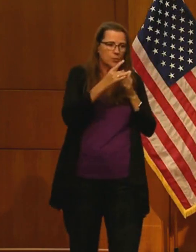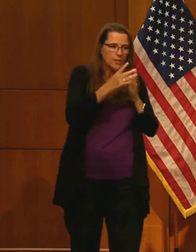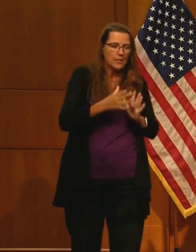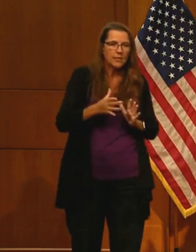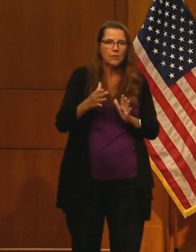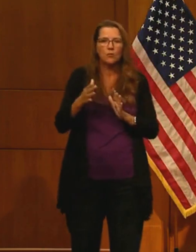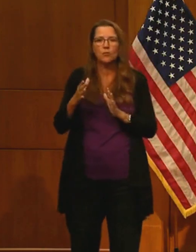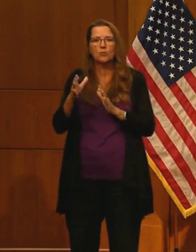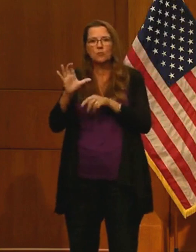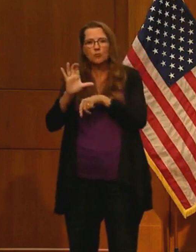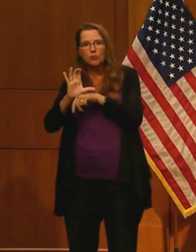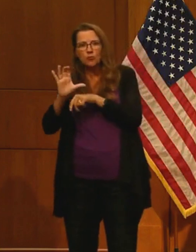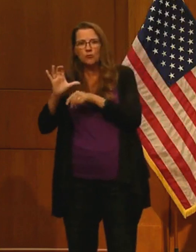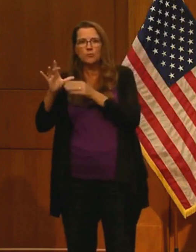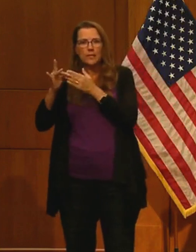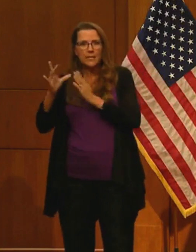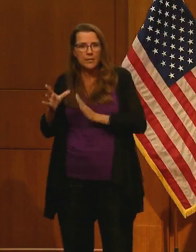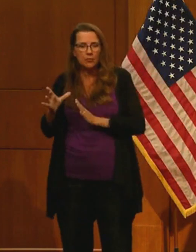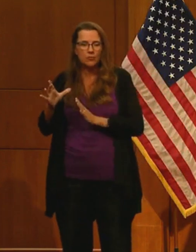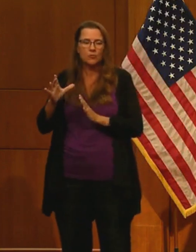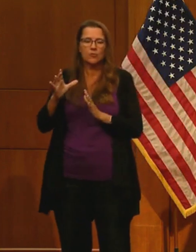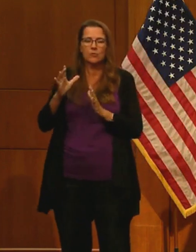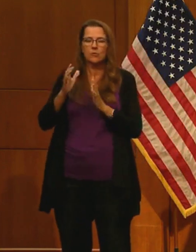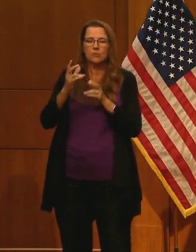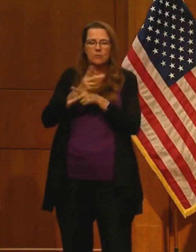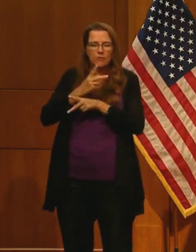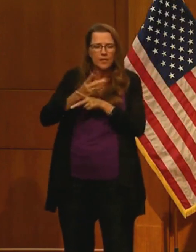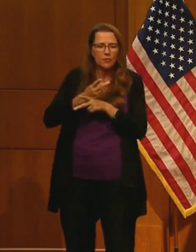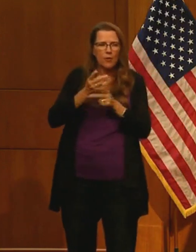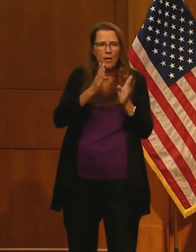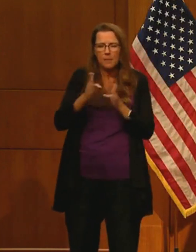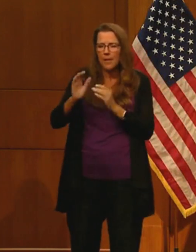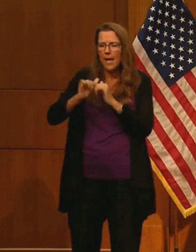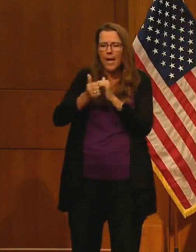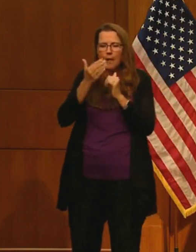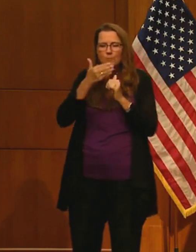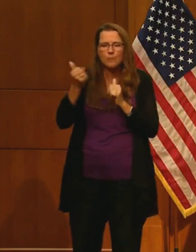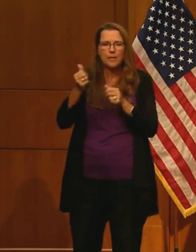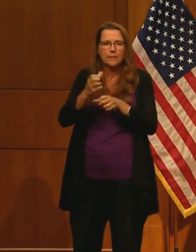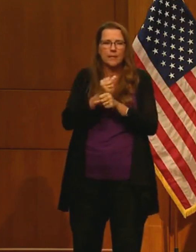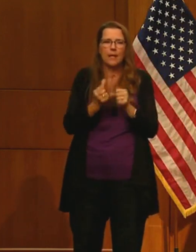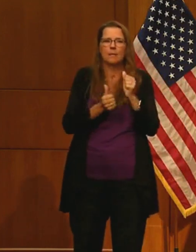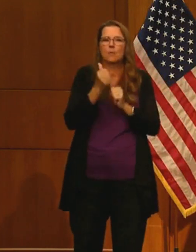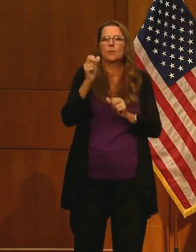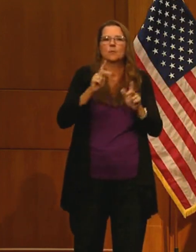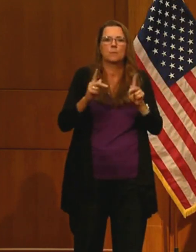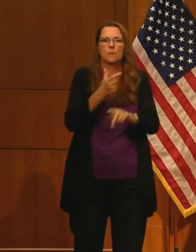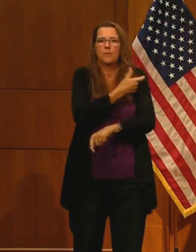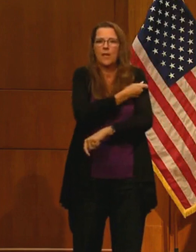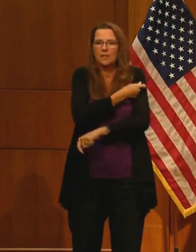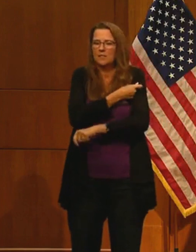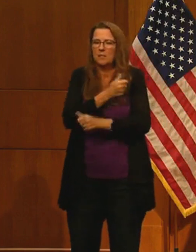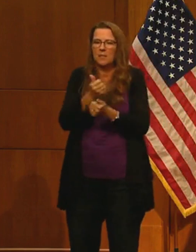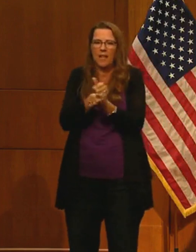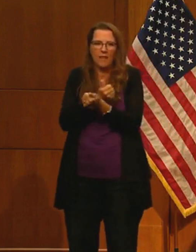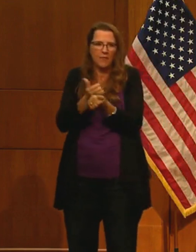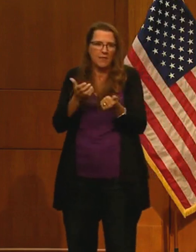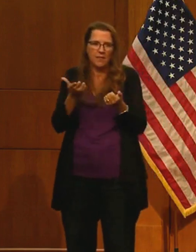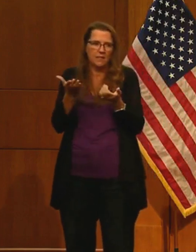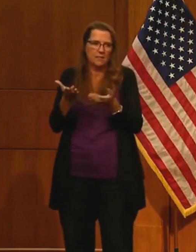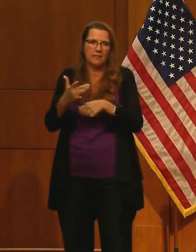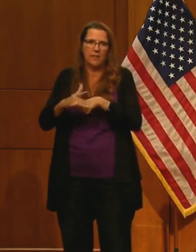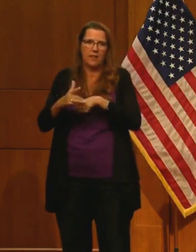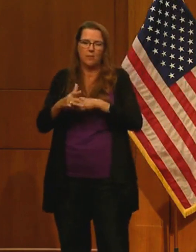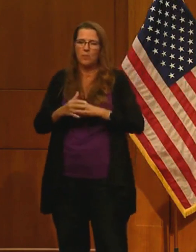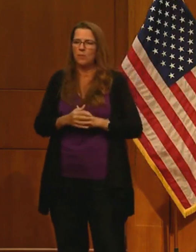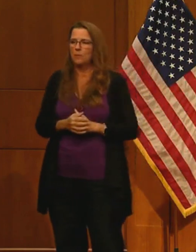leaders, and come up with a plan on how best to get shots in arms. But all those options are on the table. On the phone,